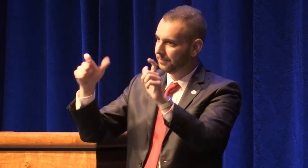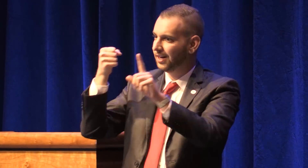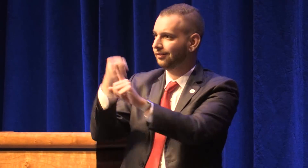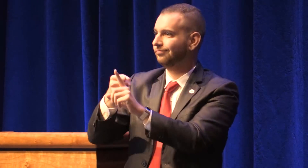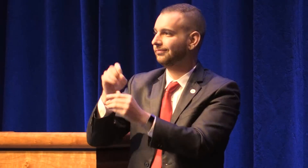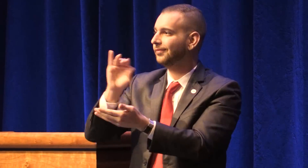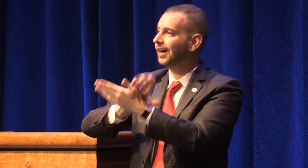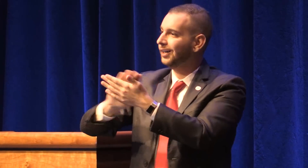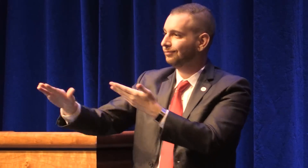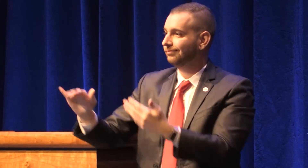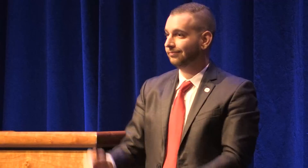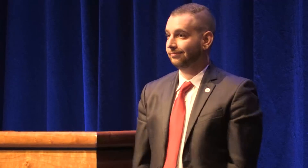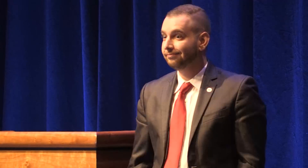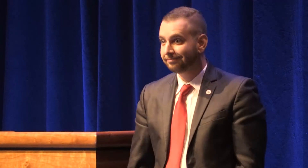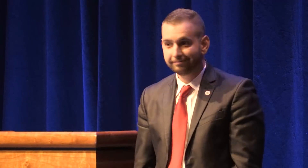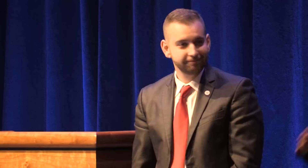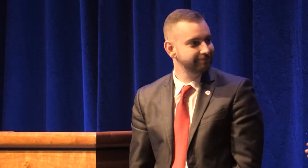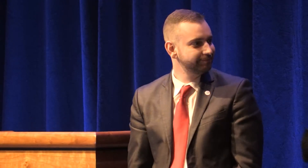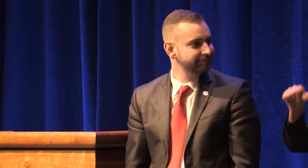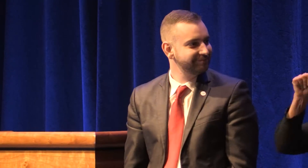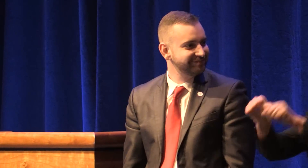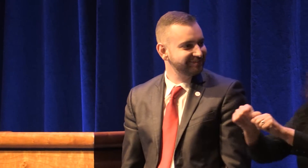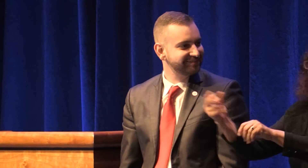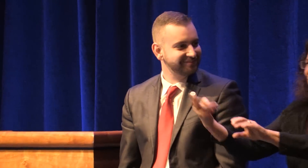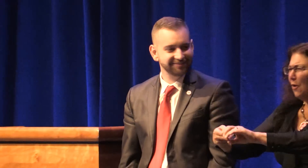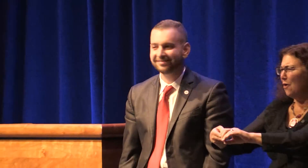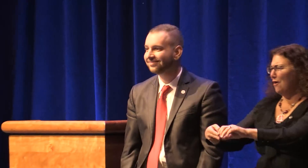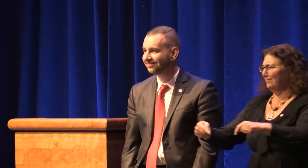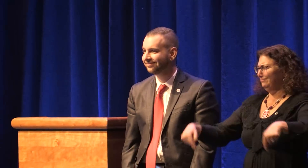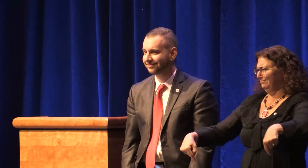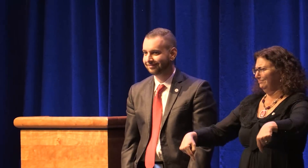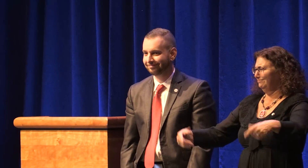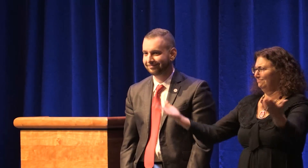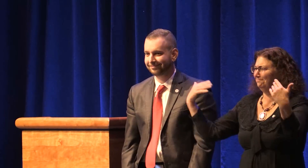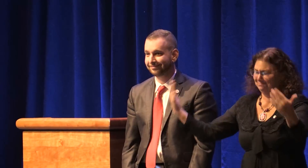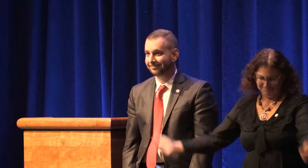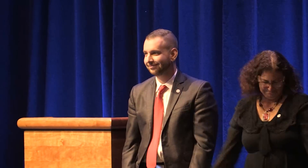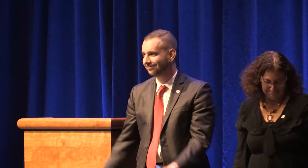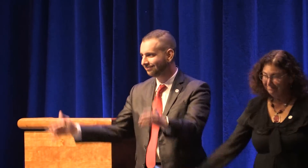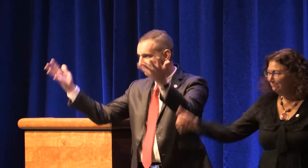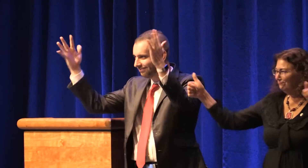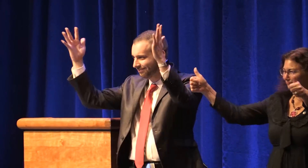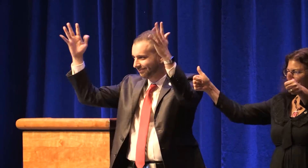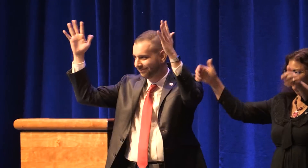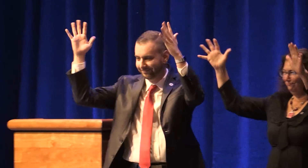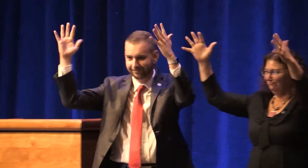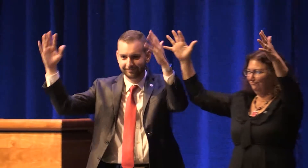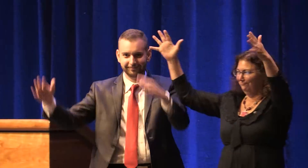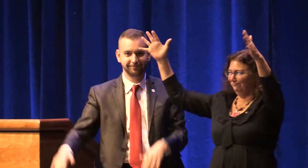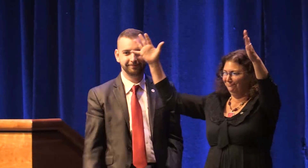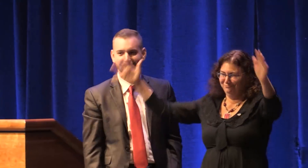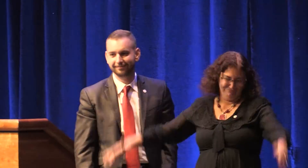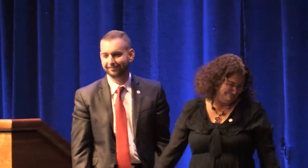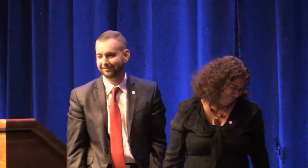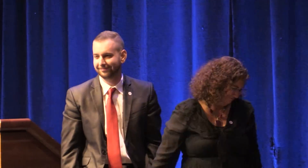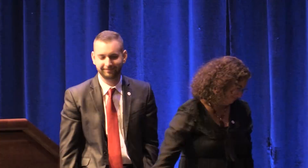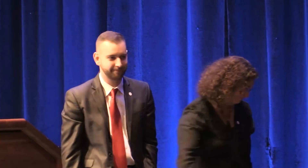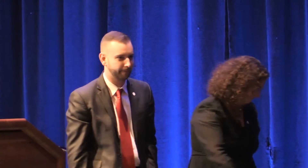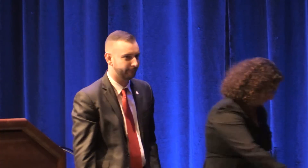what the giants have done before them. Please continue to join in on the fun and the campaign.